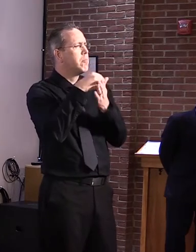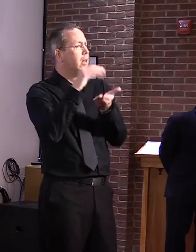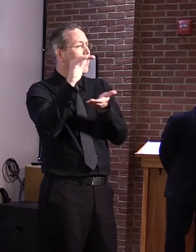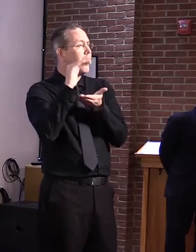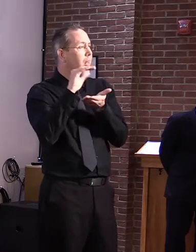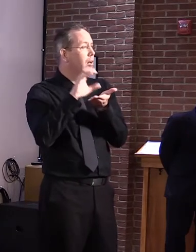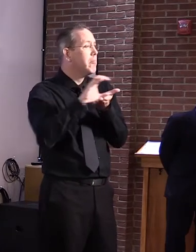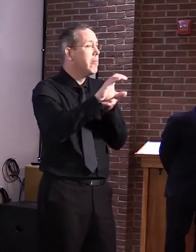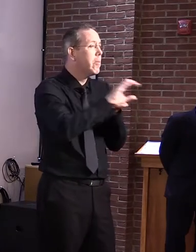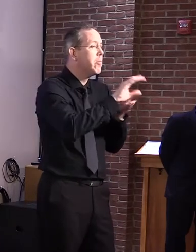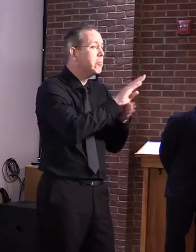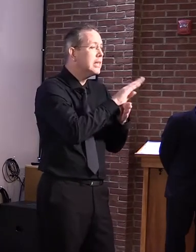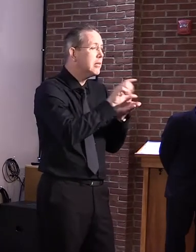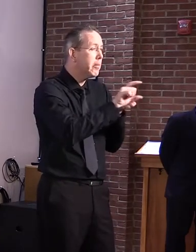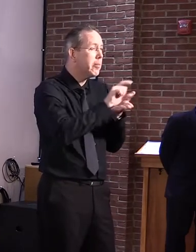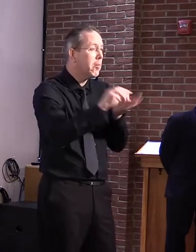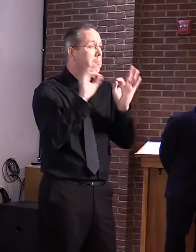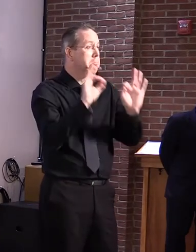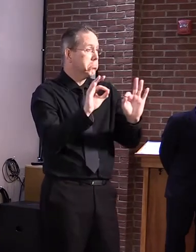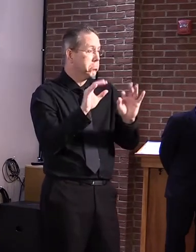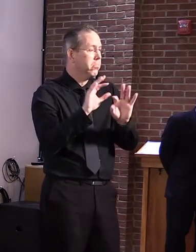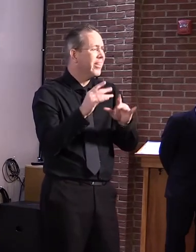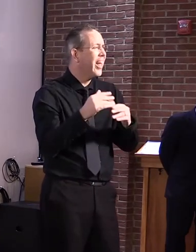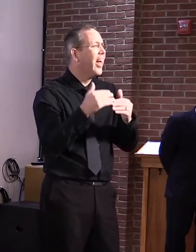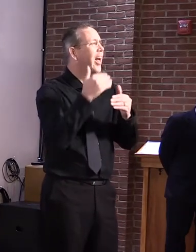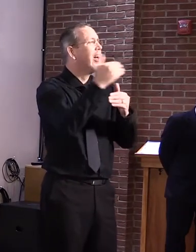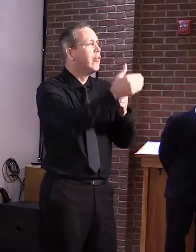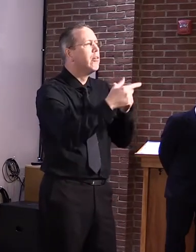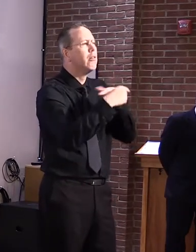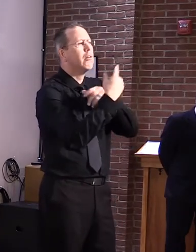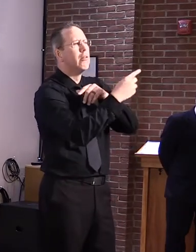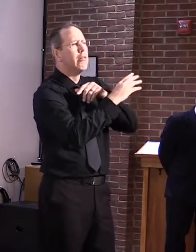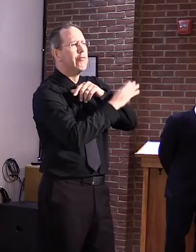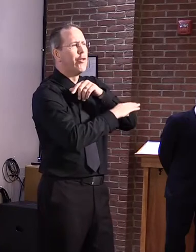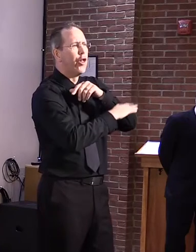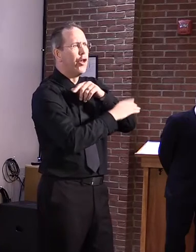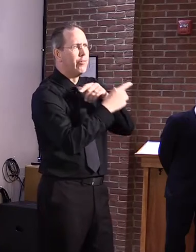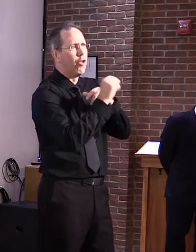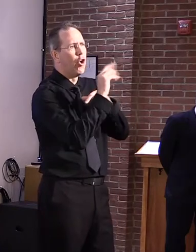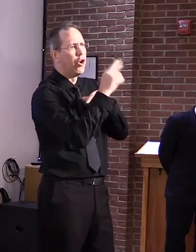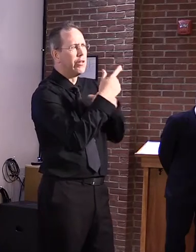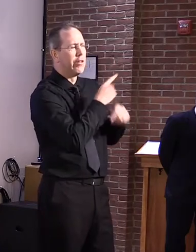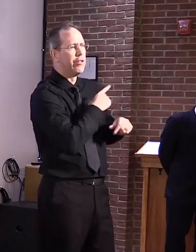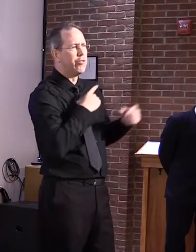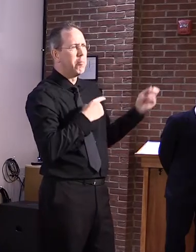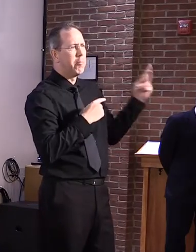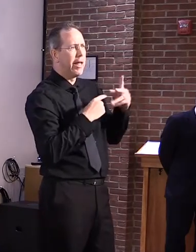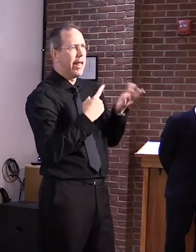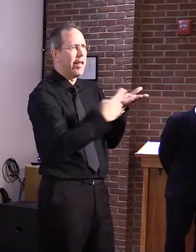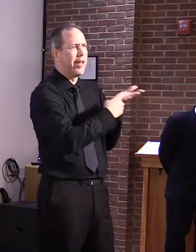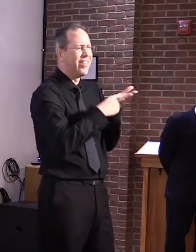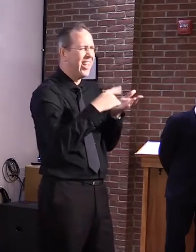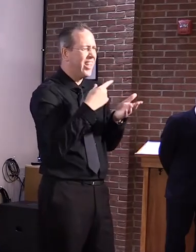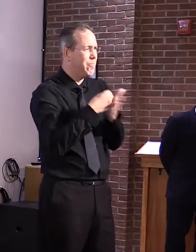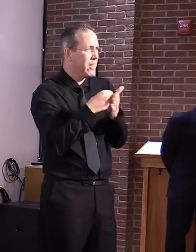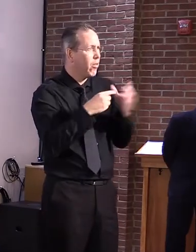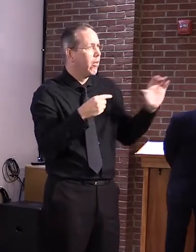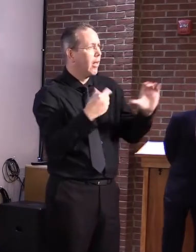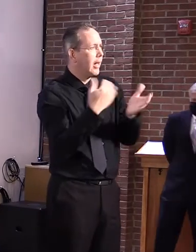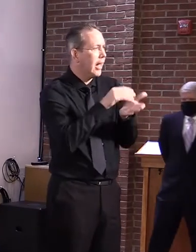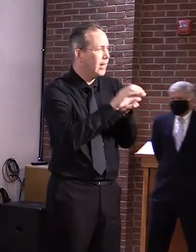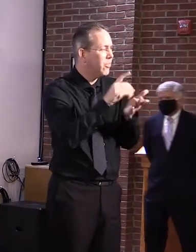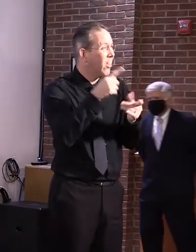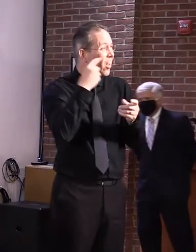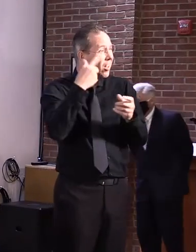and see where the demand ends up being. We've heard various things from different types of businesses, but at this point, let's see what the